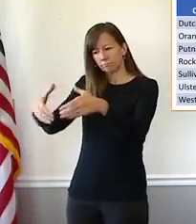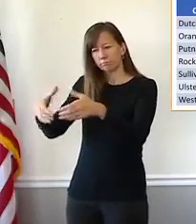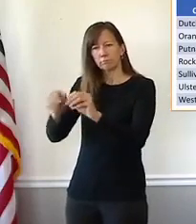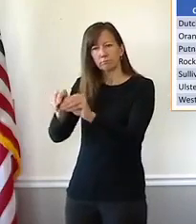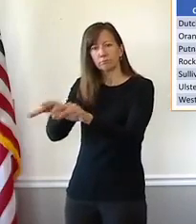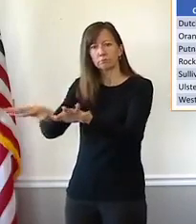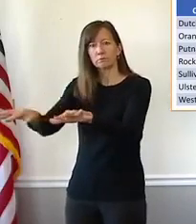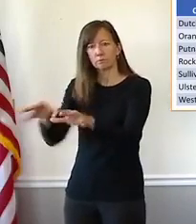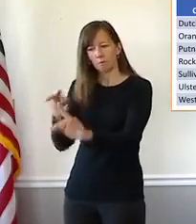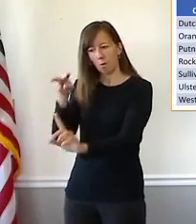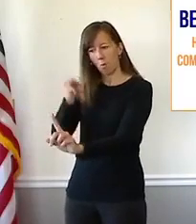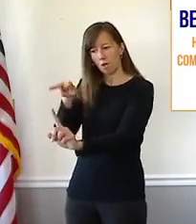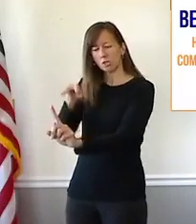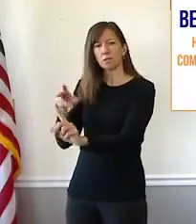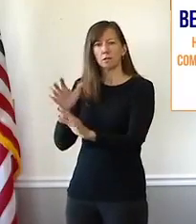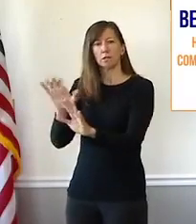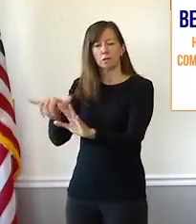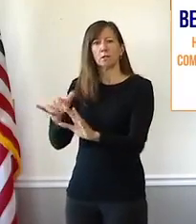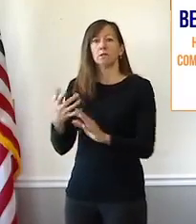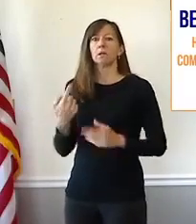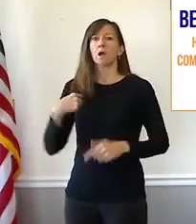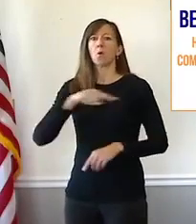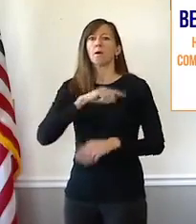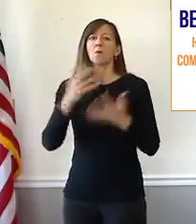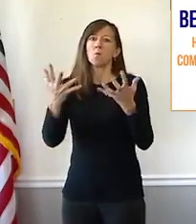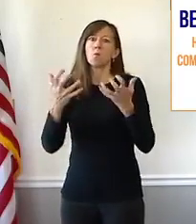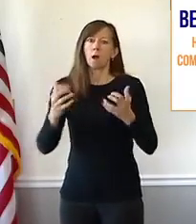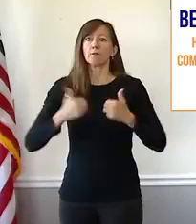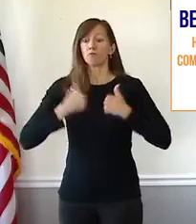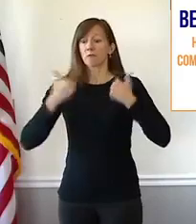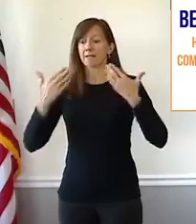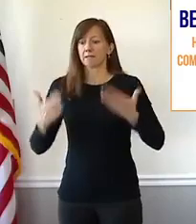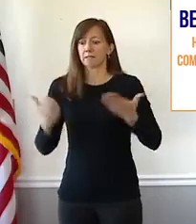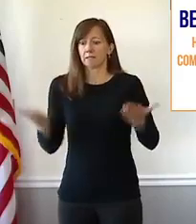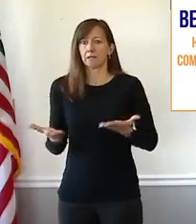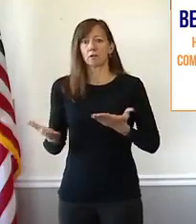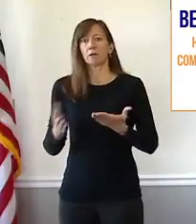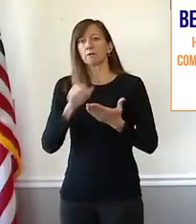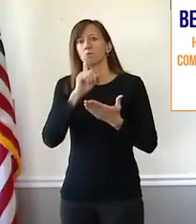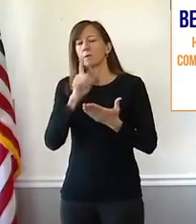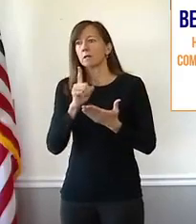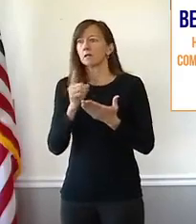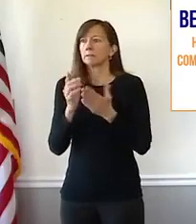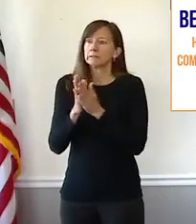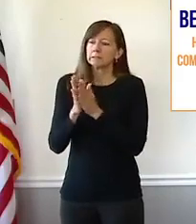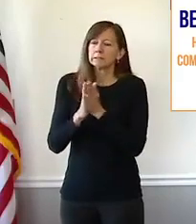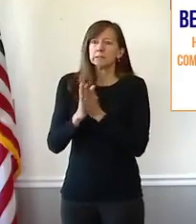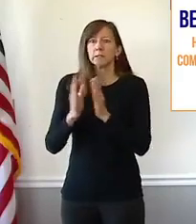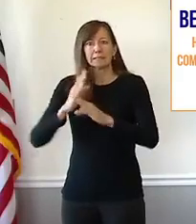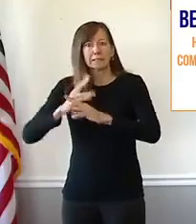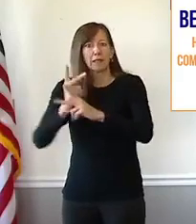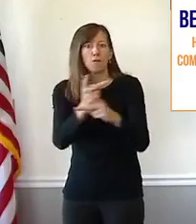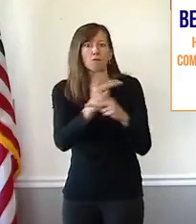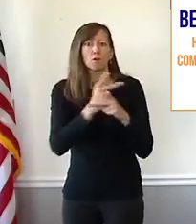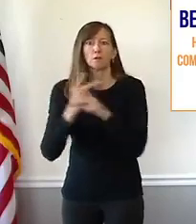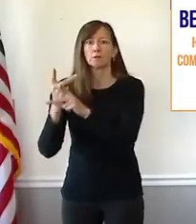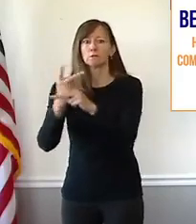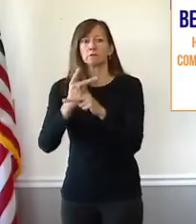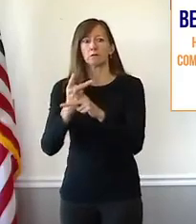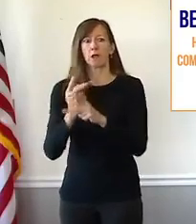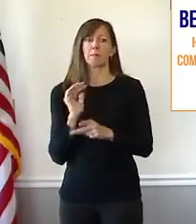residents to continue to be vigilant. So the fact that our positivity rate is so low is promising. It's good news. We're very satisfied and grateful for